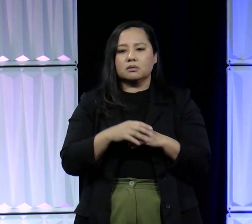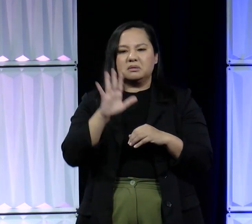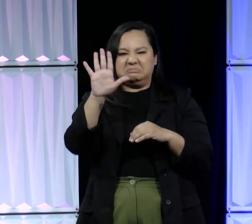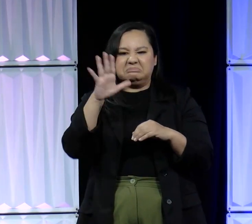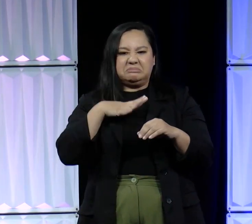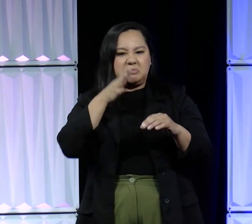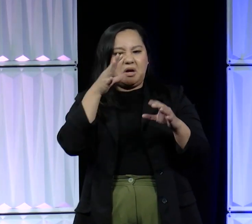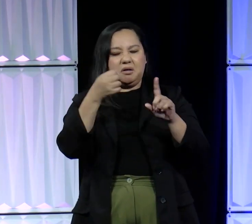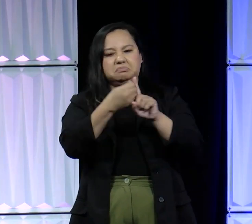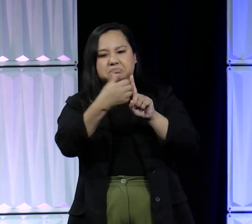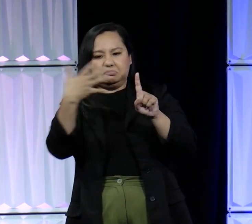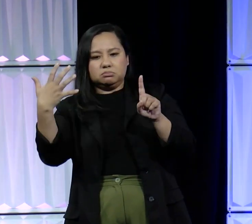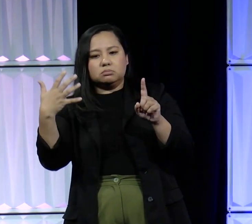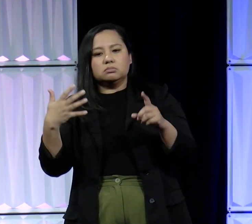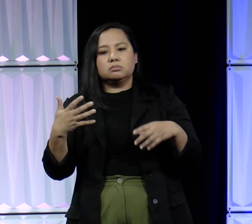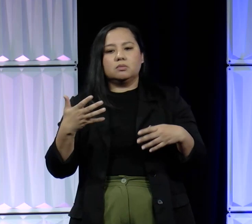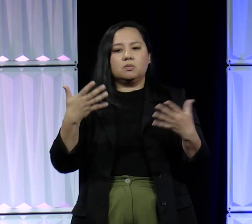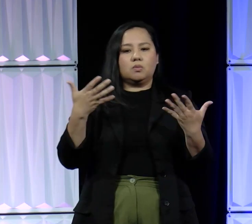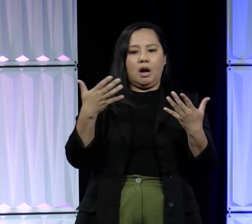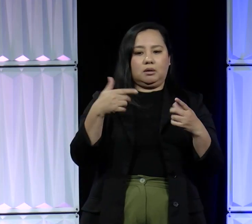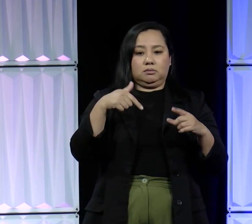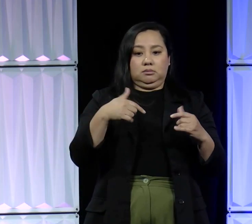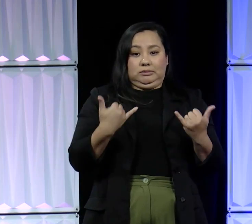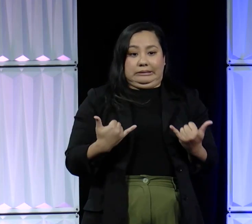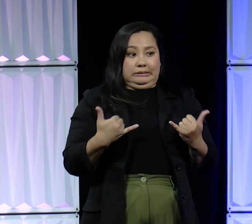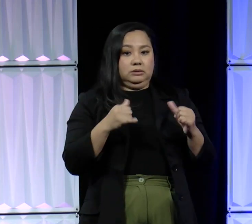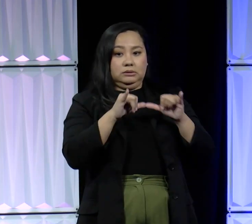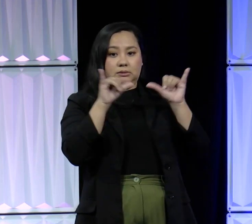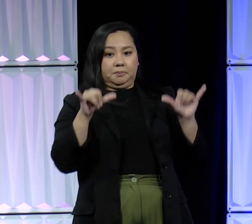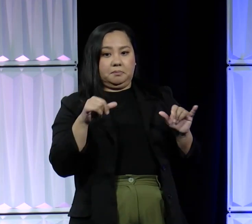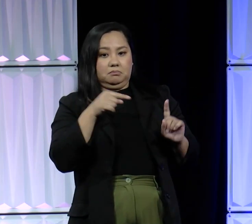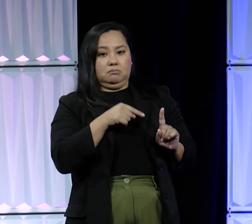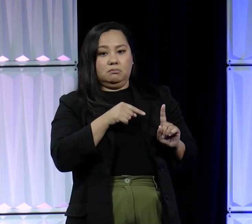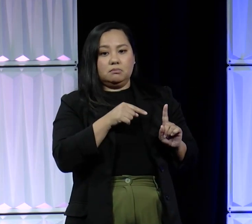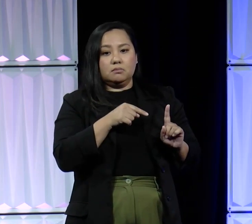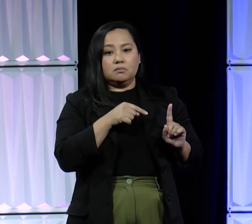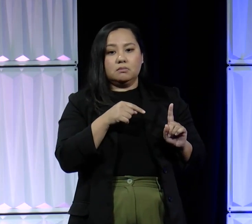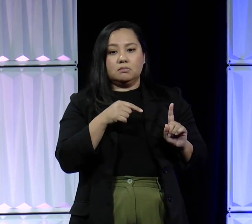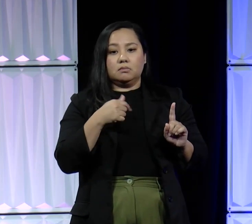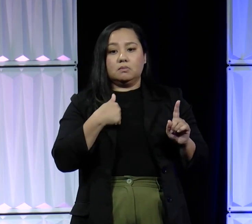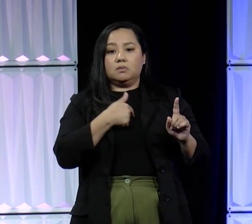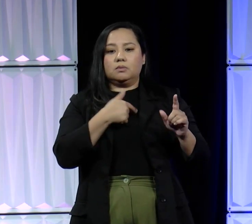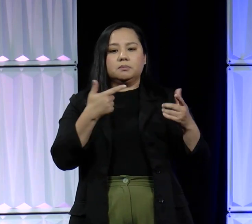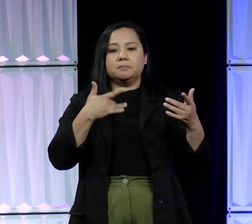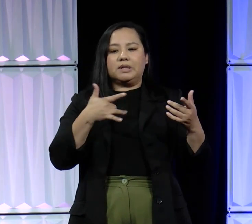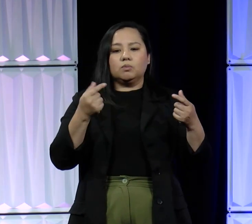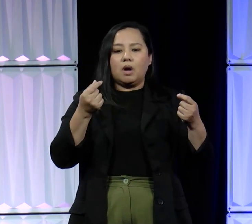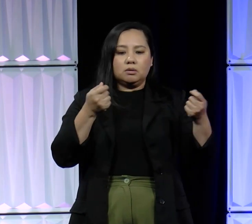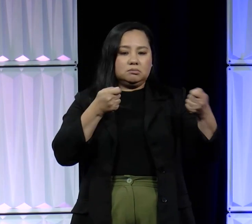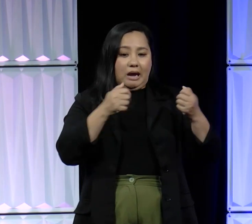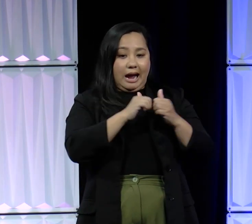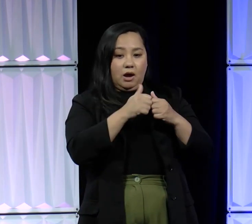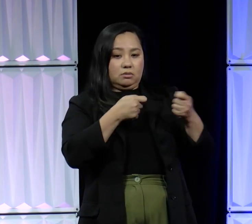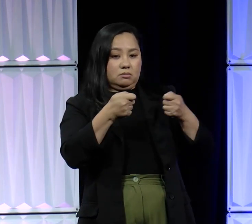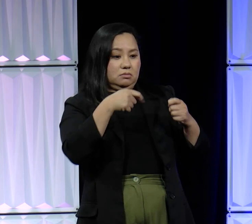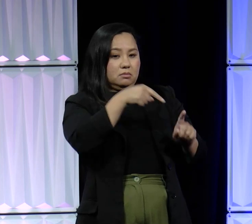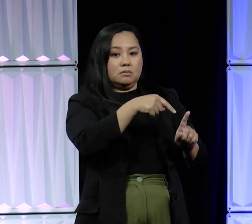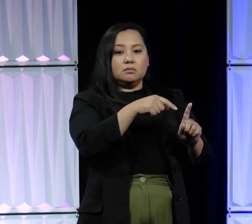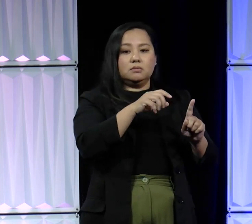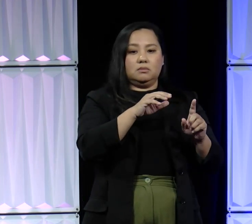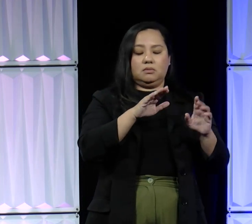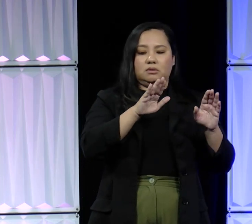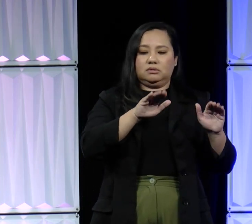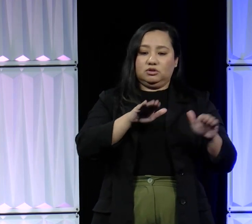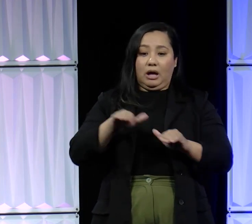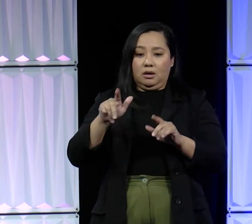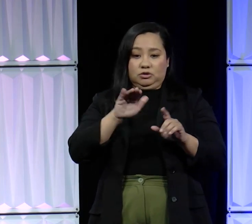is? In our current system, we primarily manage child sexual abuse by responding to individual harm through a single story